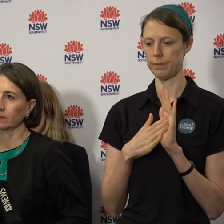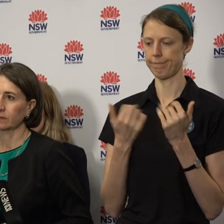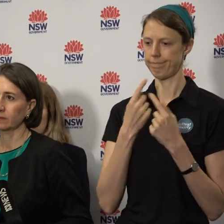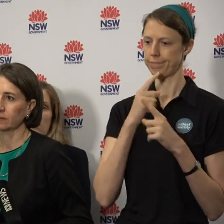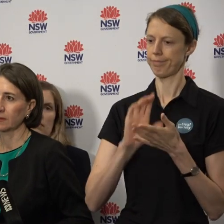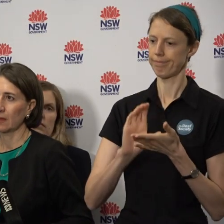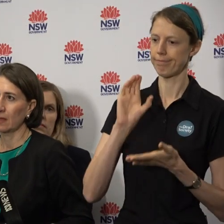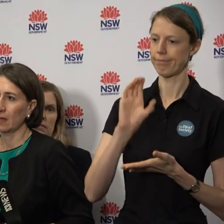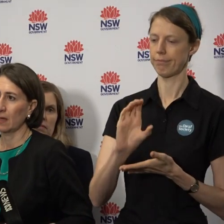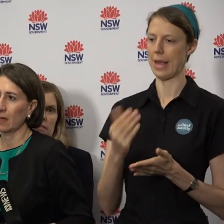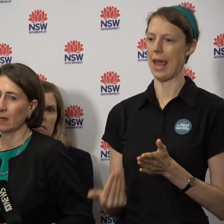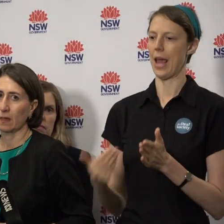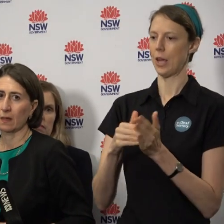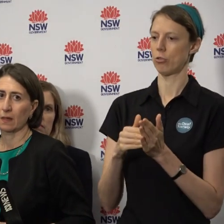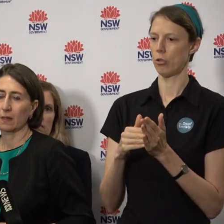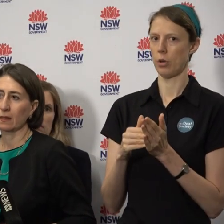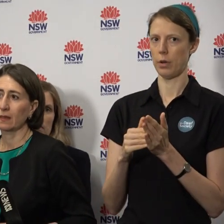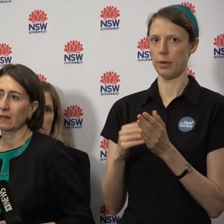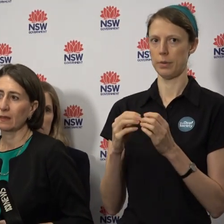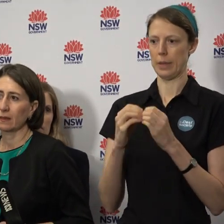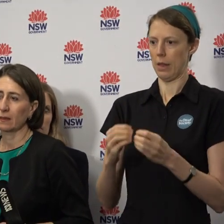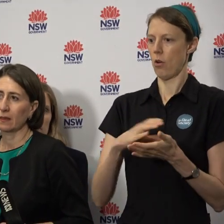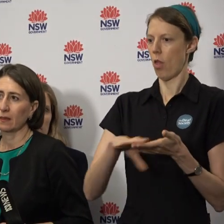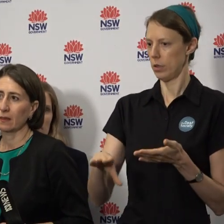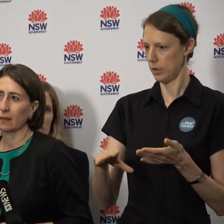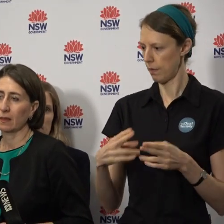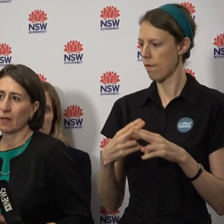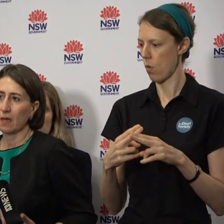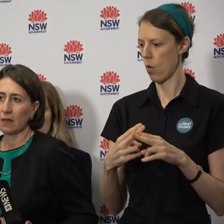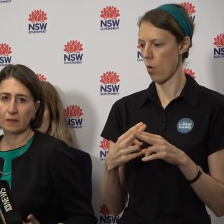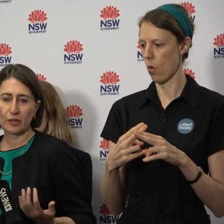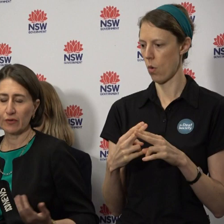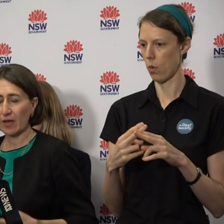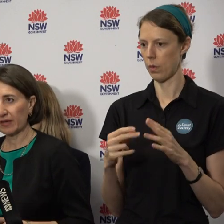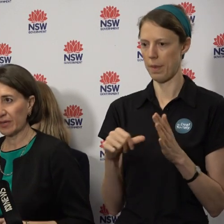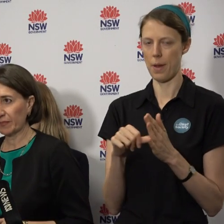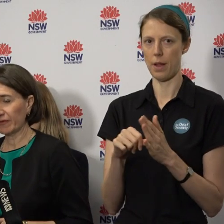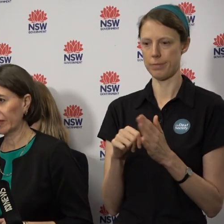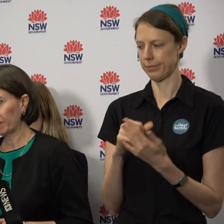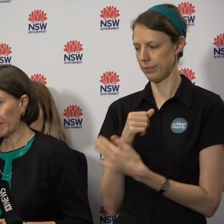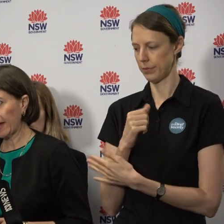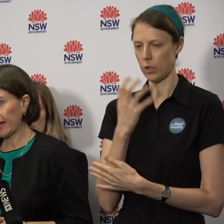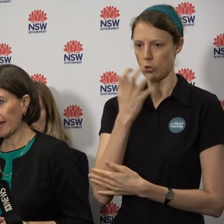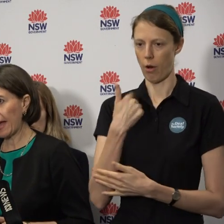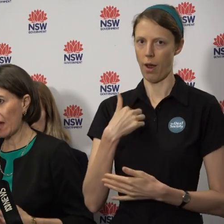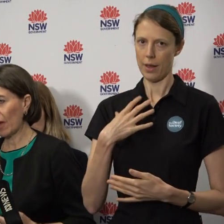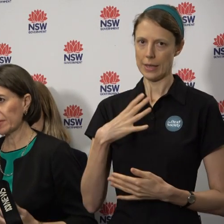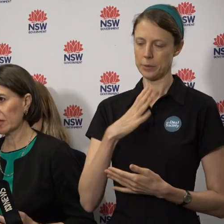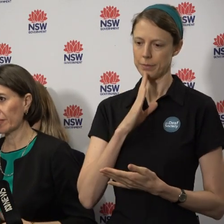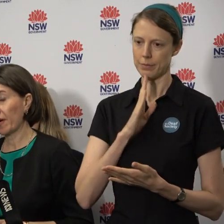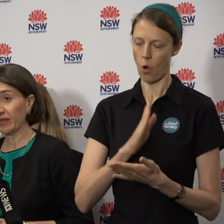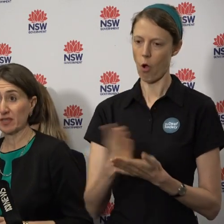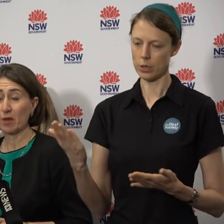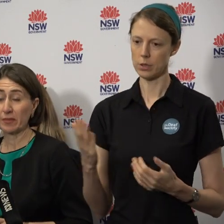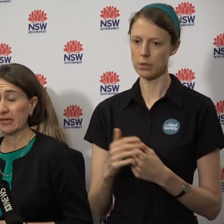this. How much are you expecting to get of that? And what will you use New South Wales' share of that money for? What's the priority? If I can be perfectly frank, our